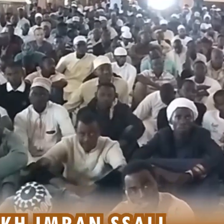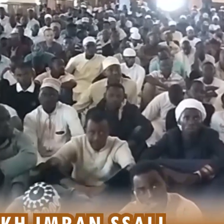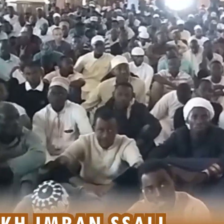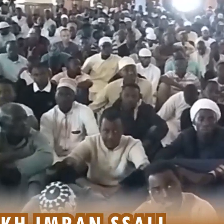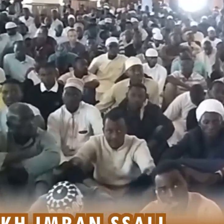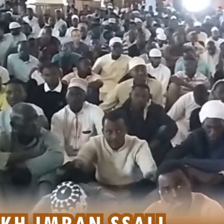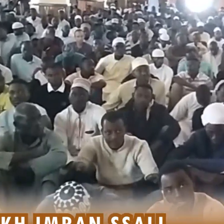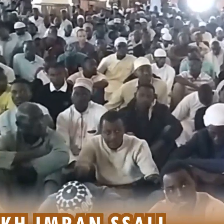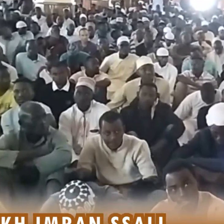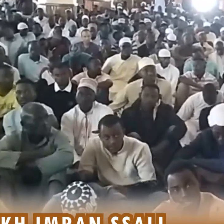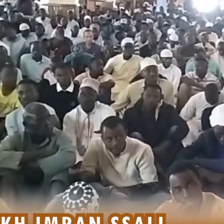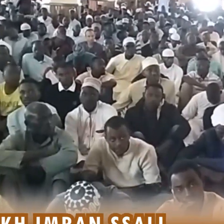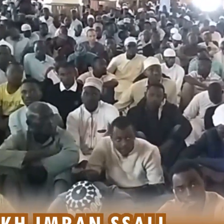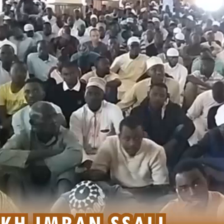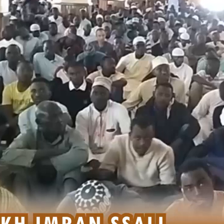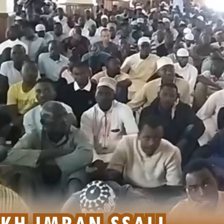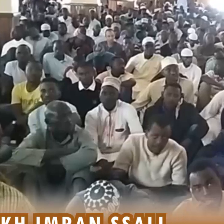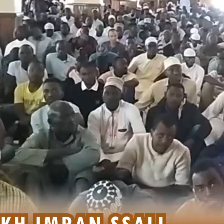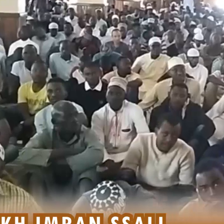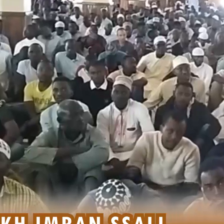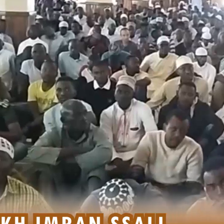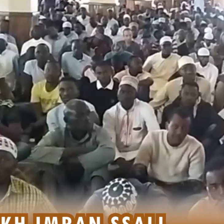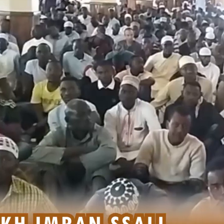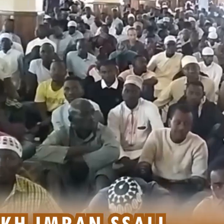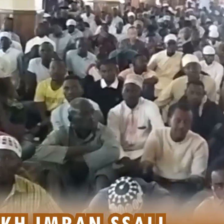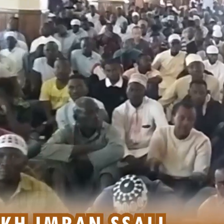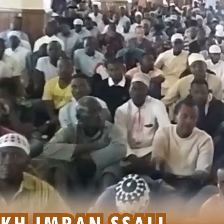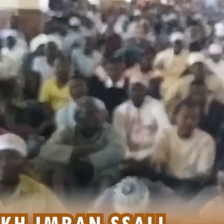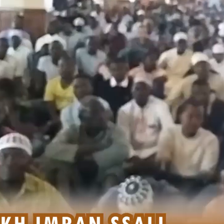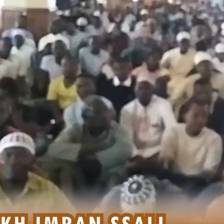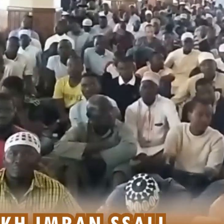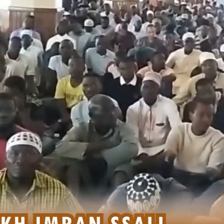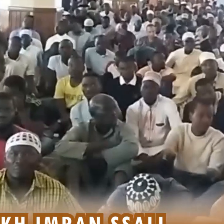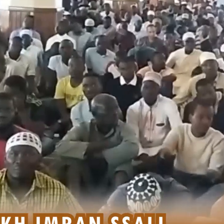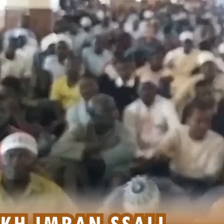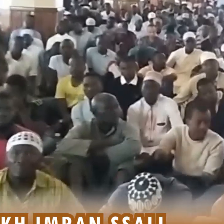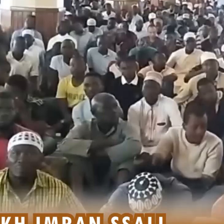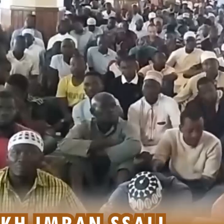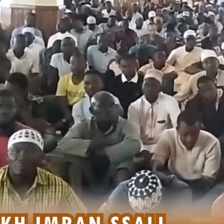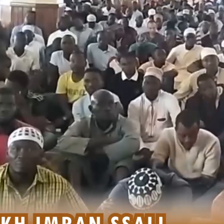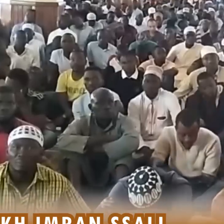I urge you, my brothers and sisters,